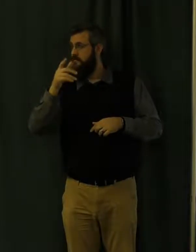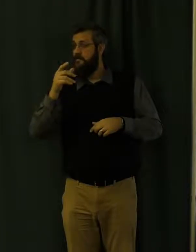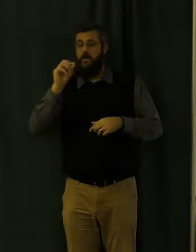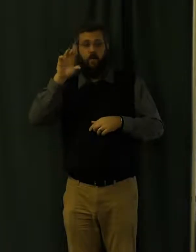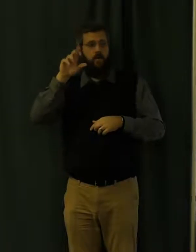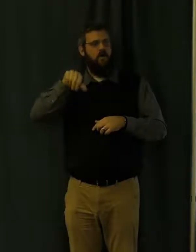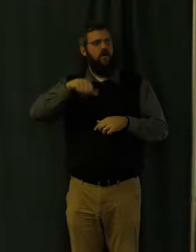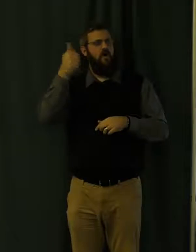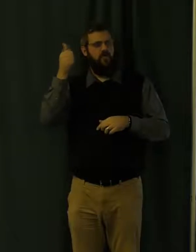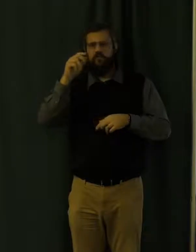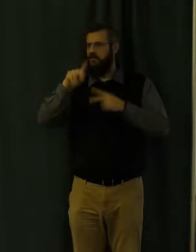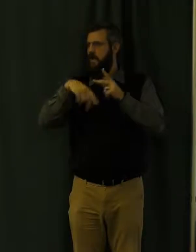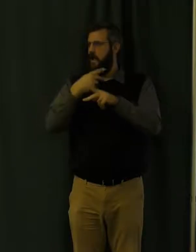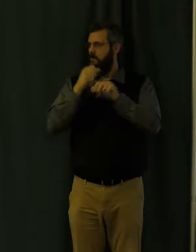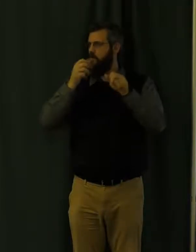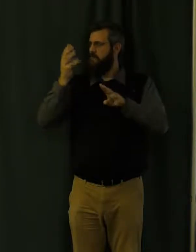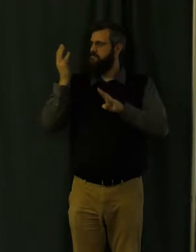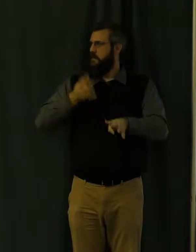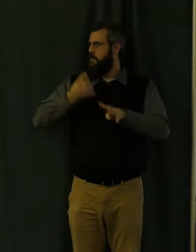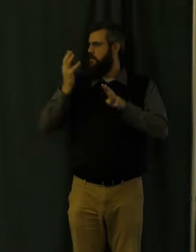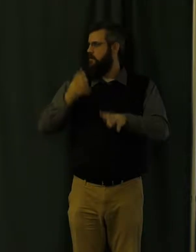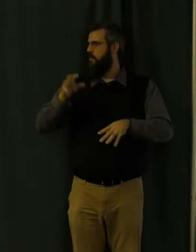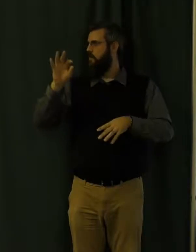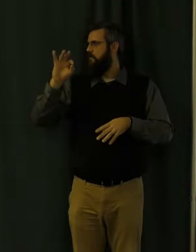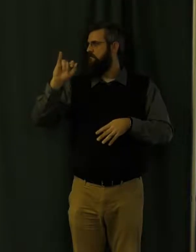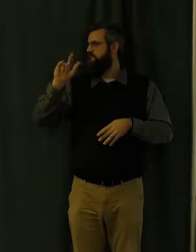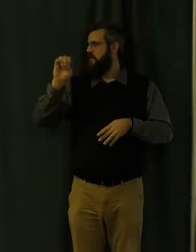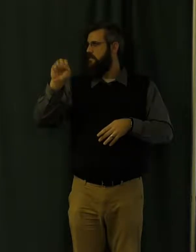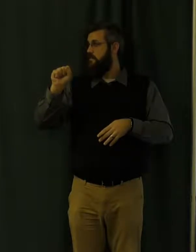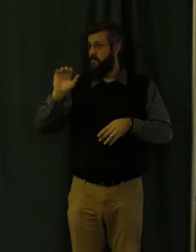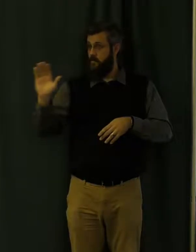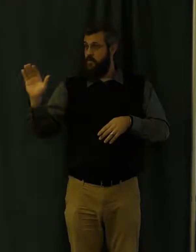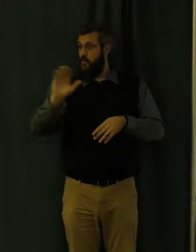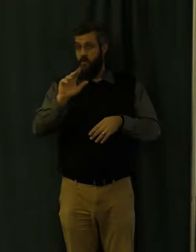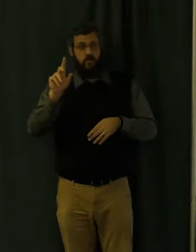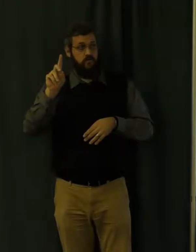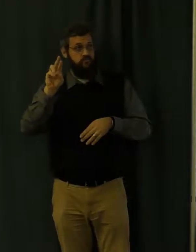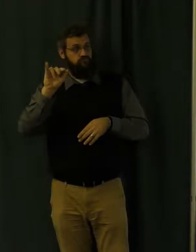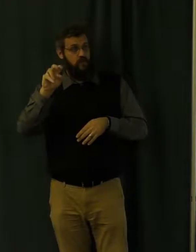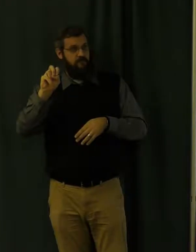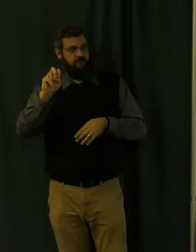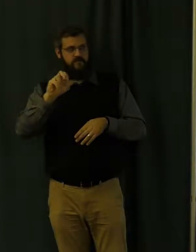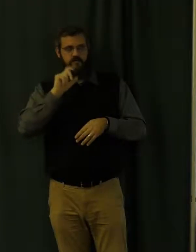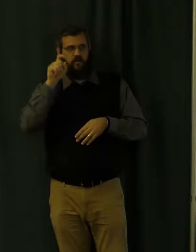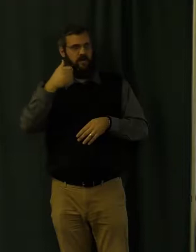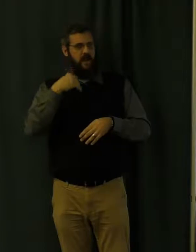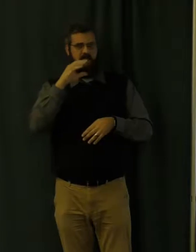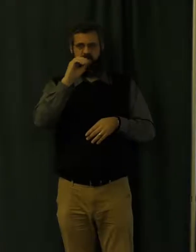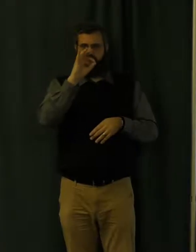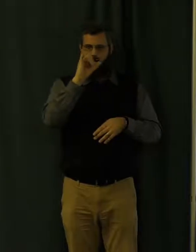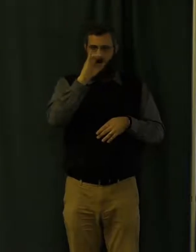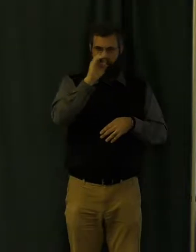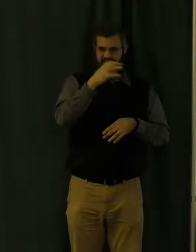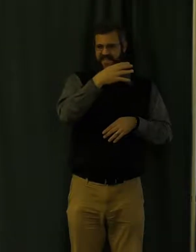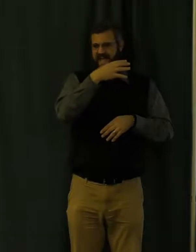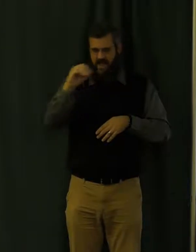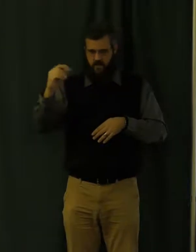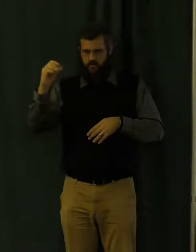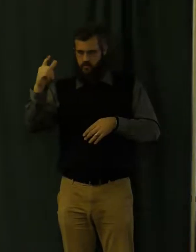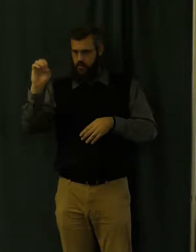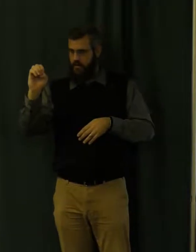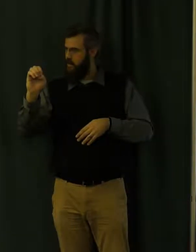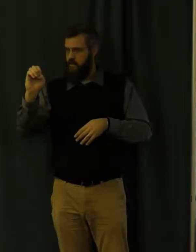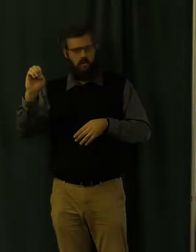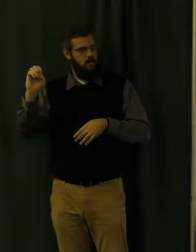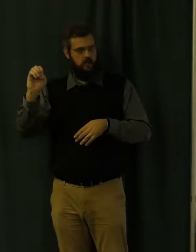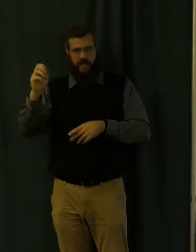Or there's some other files too you can download it as. But you don't need in your Google Drive an Office version and a Google version. If you want to make